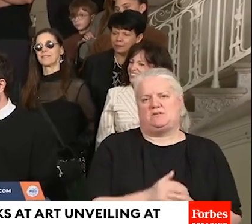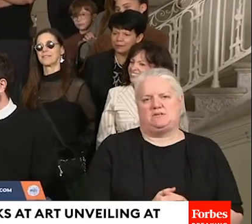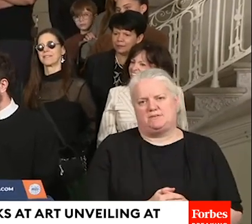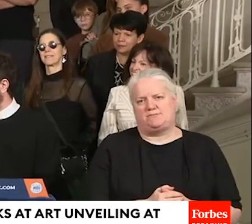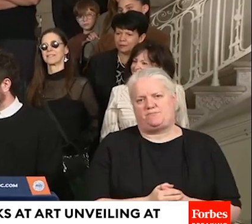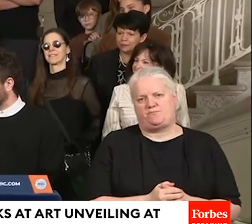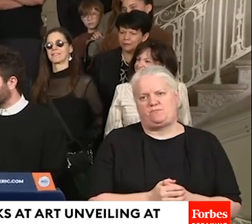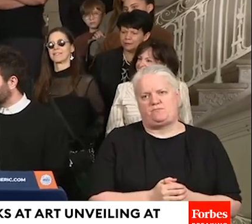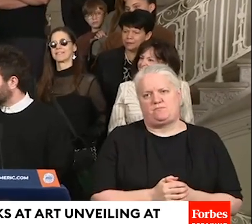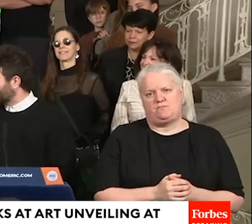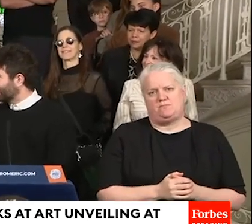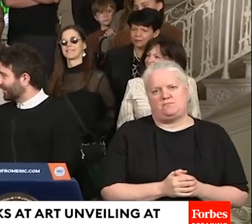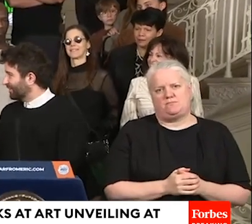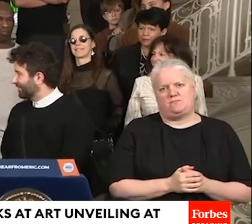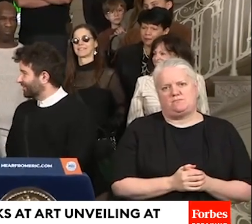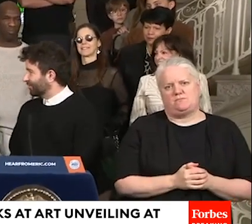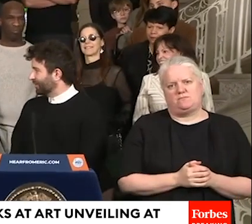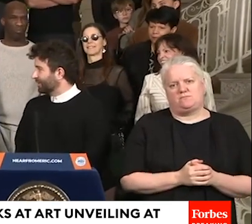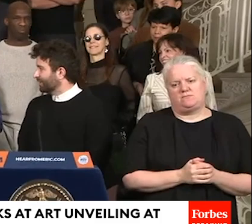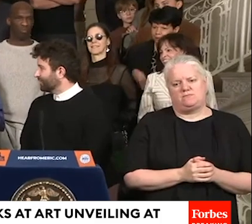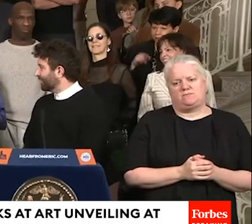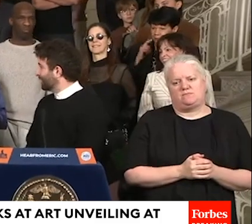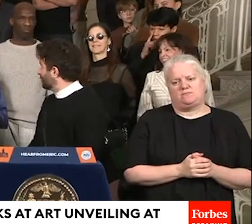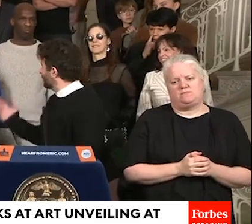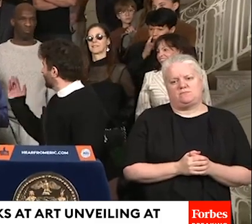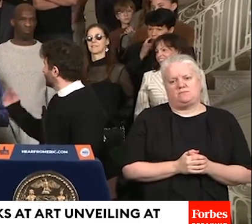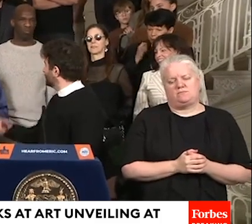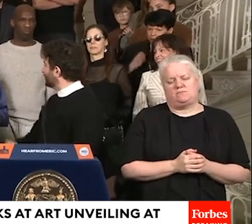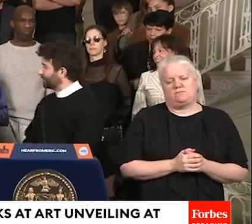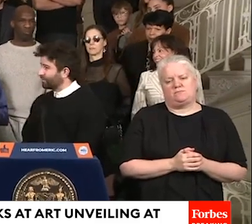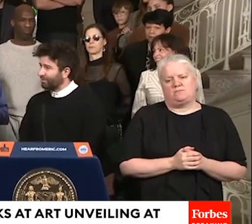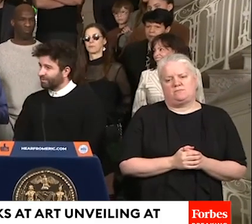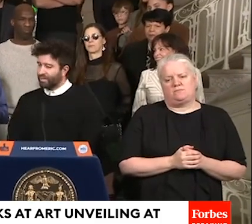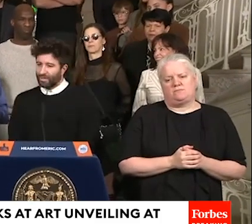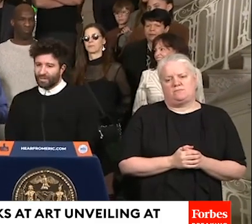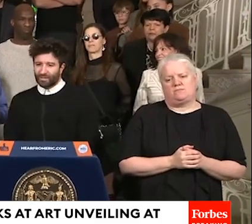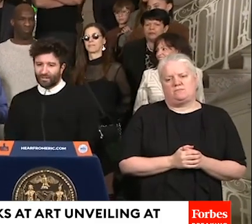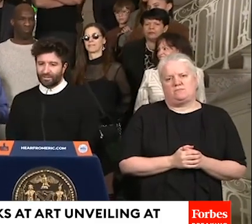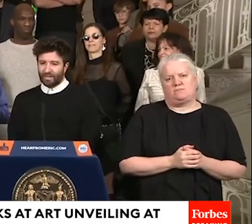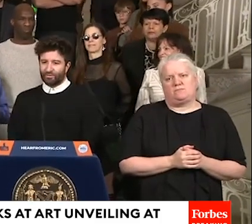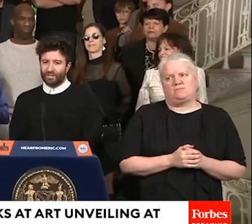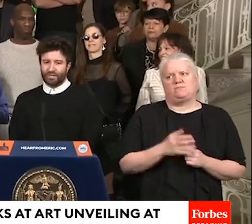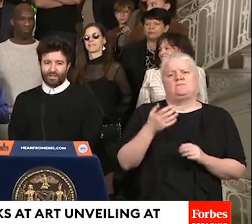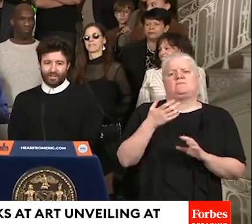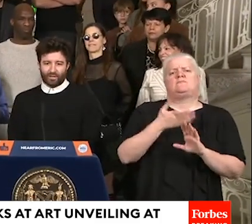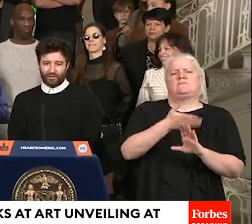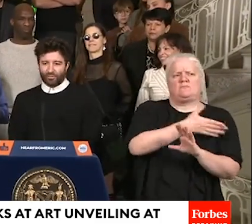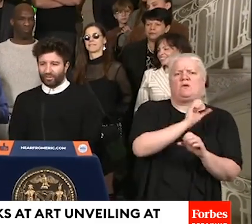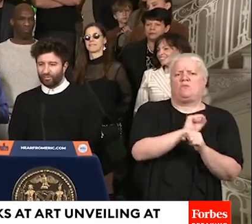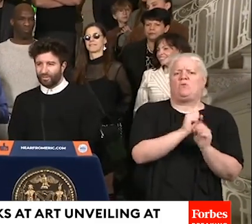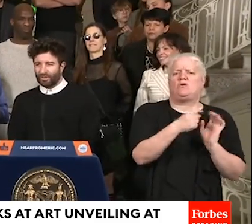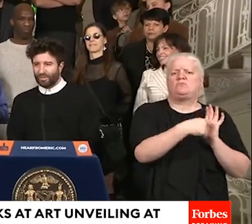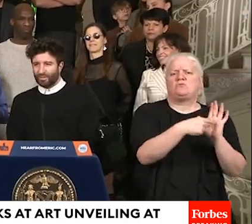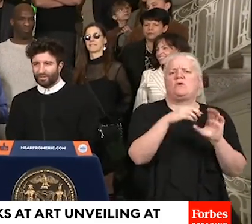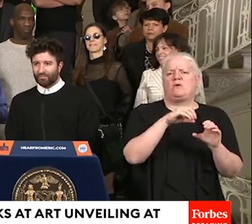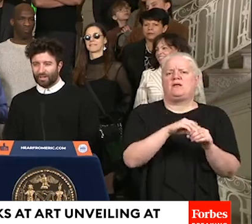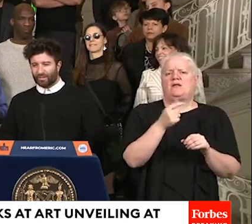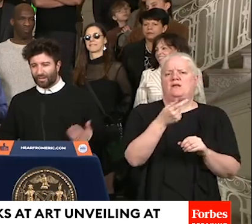also, the work that we did with Adam Cohen that showed the work in his gallery, and I'm working